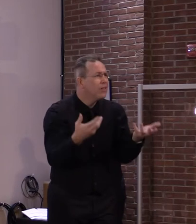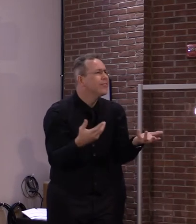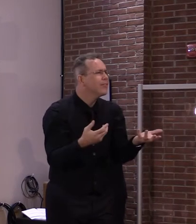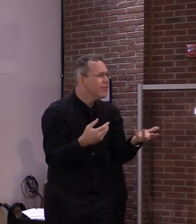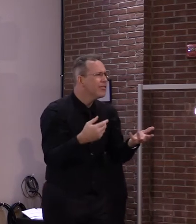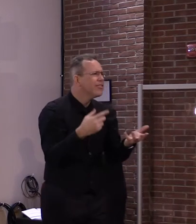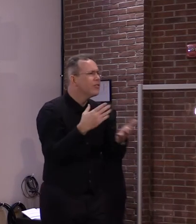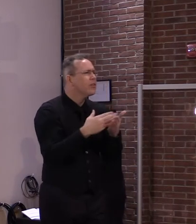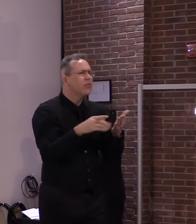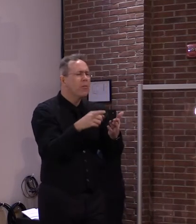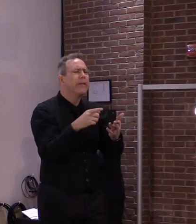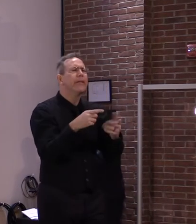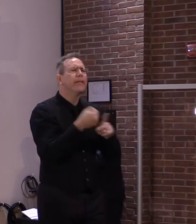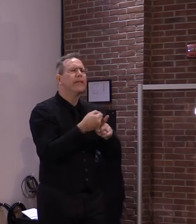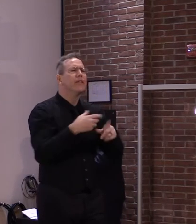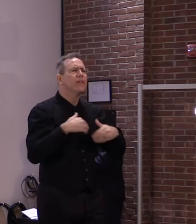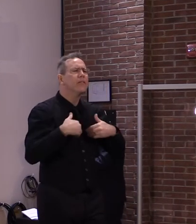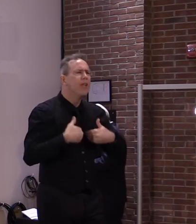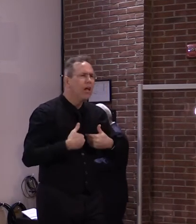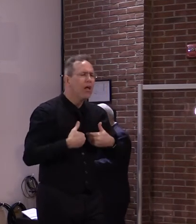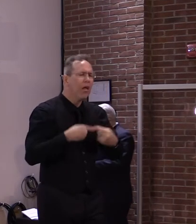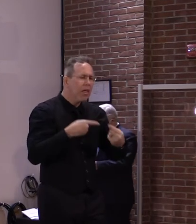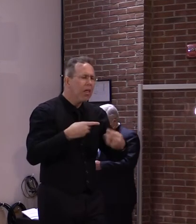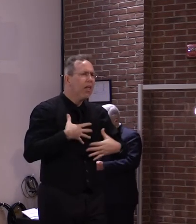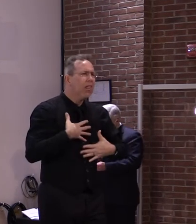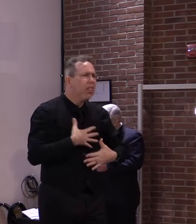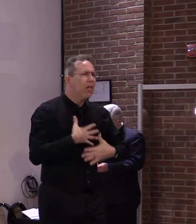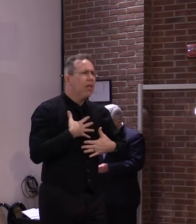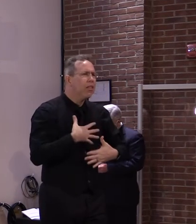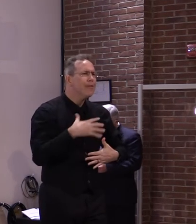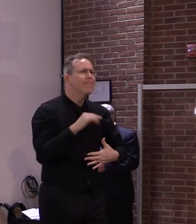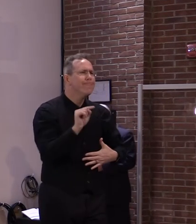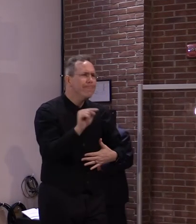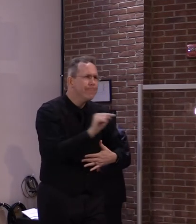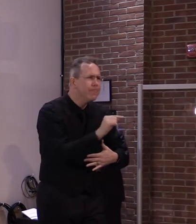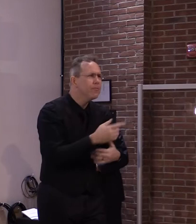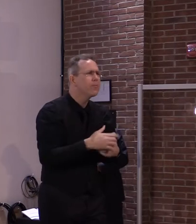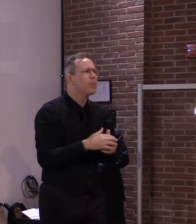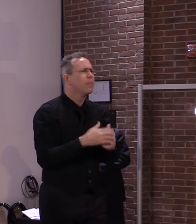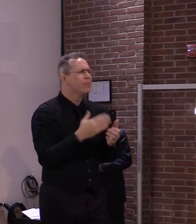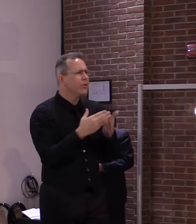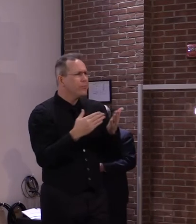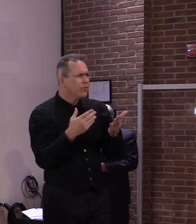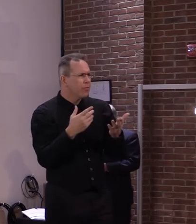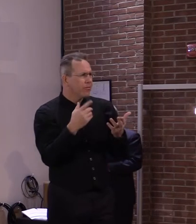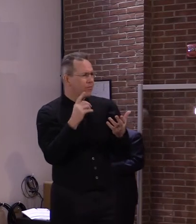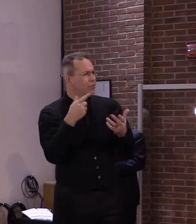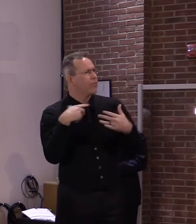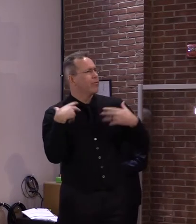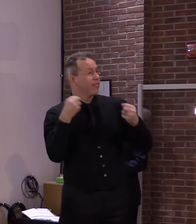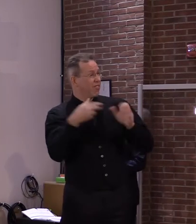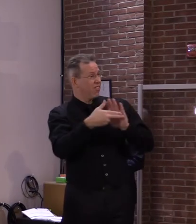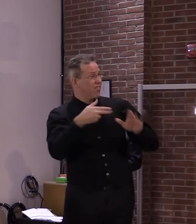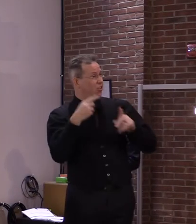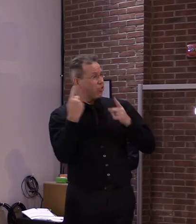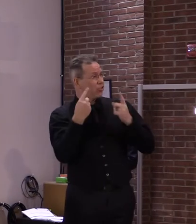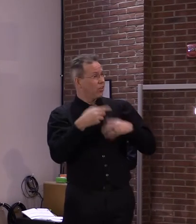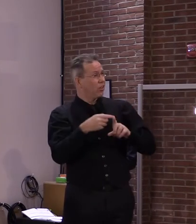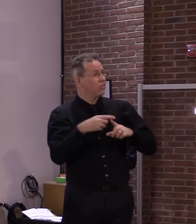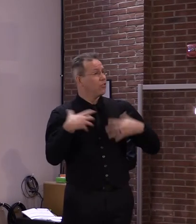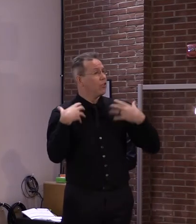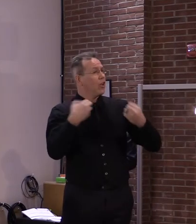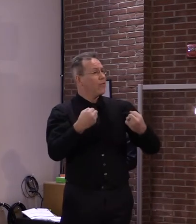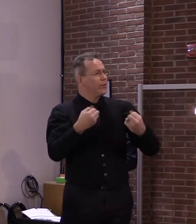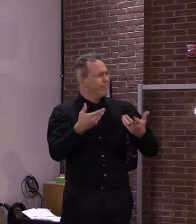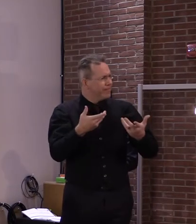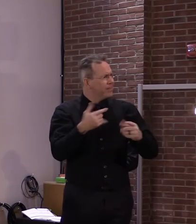that should have gone away when they technically recovered from their infection so i've given some thought